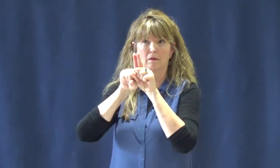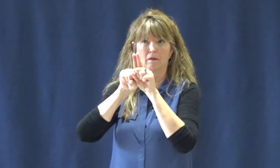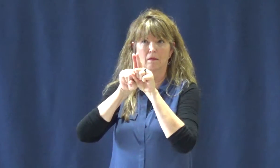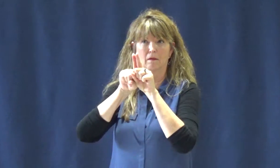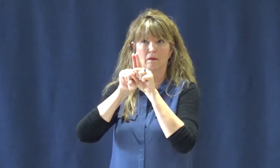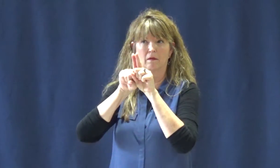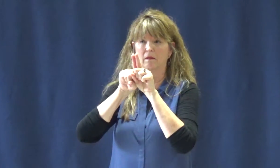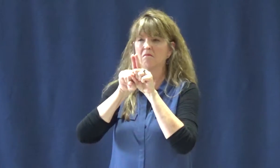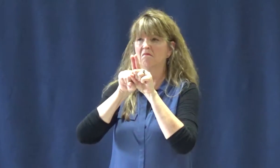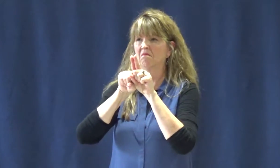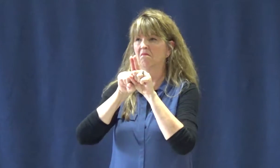truth,